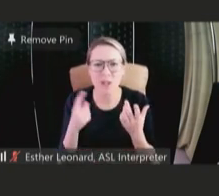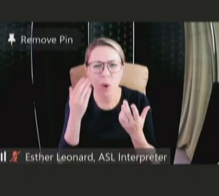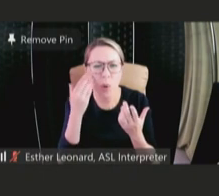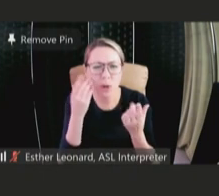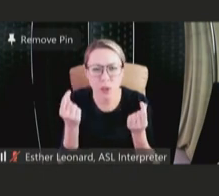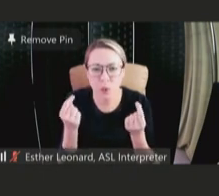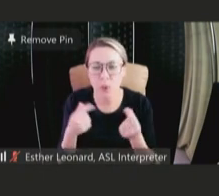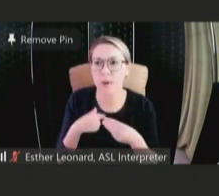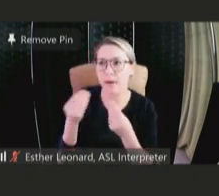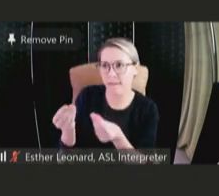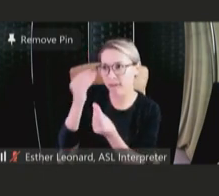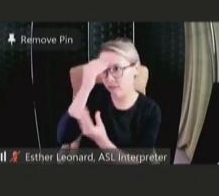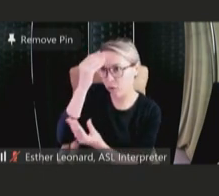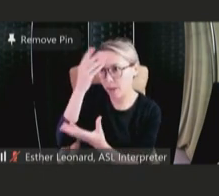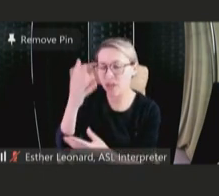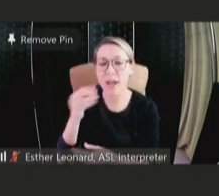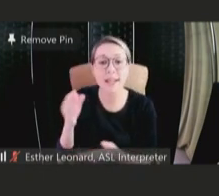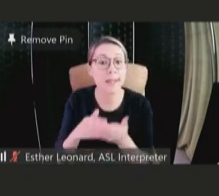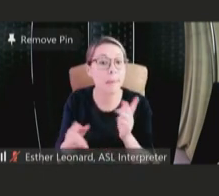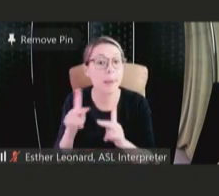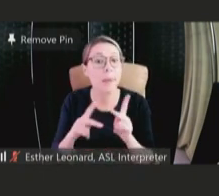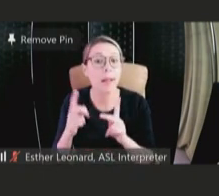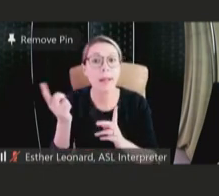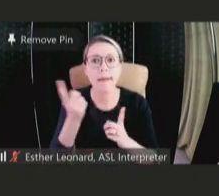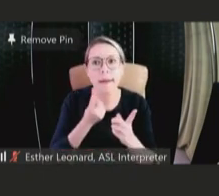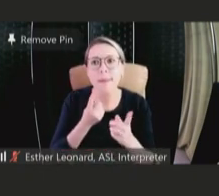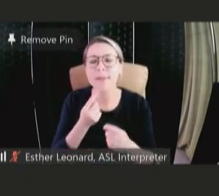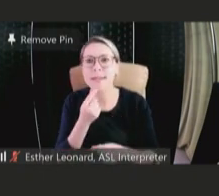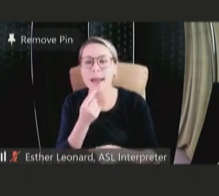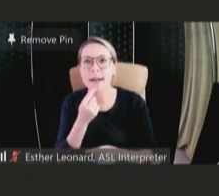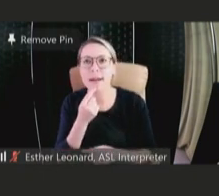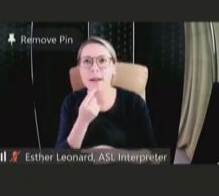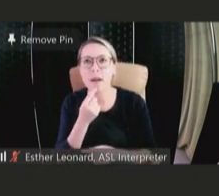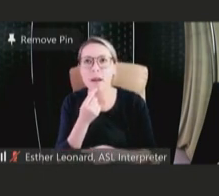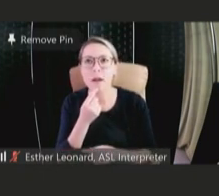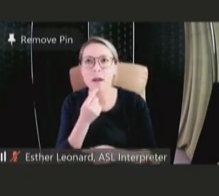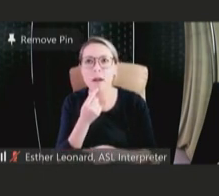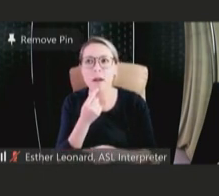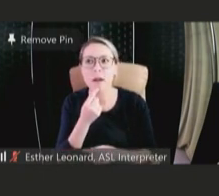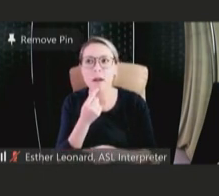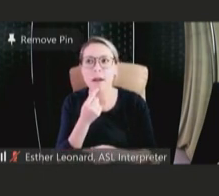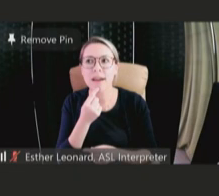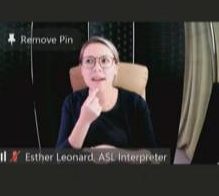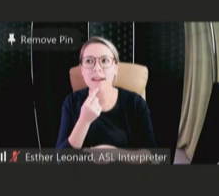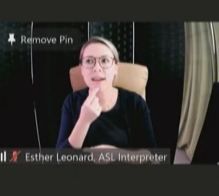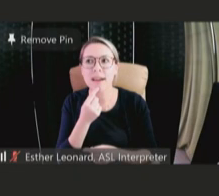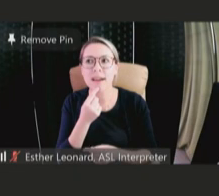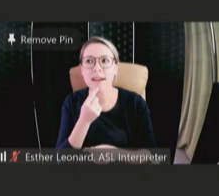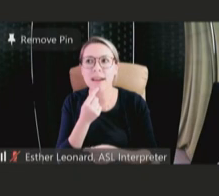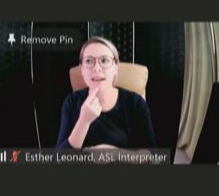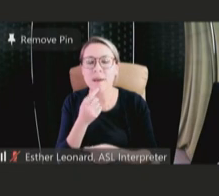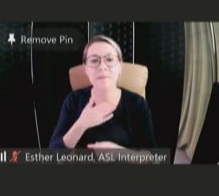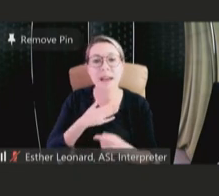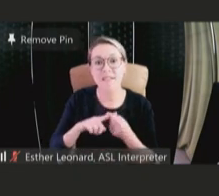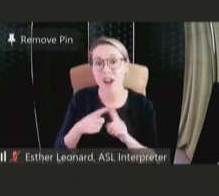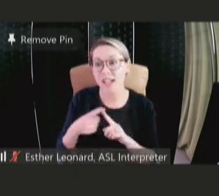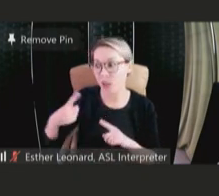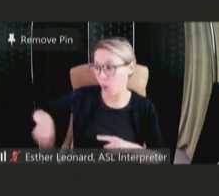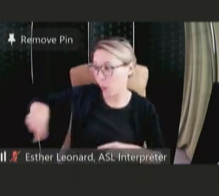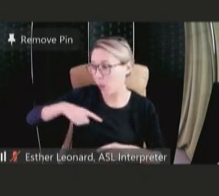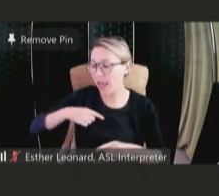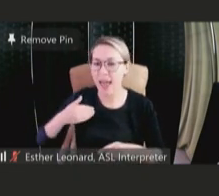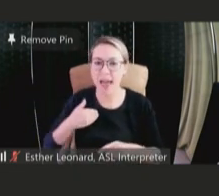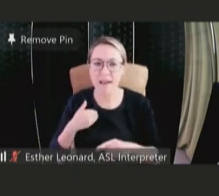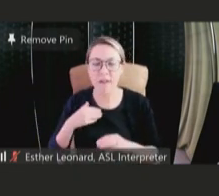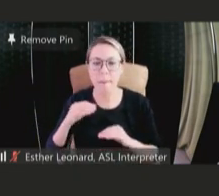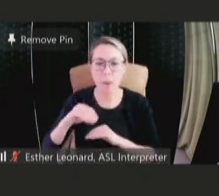said, I've been able to, you know, go up and down the street with all of my friends. We all have mobility devices, and the sidewalk's not wide